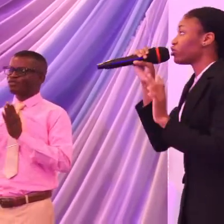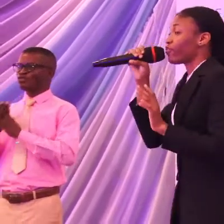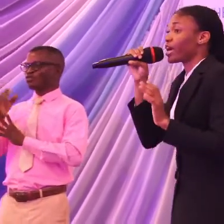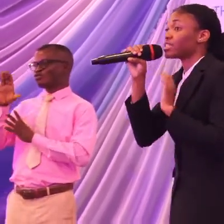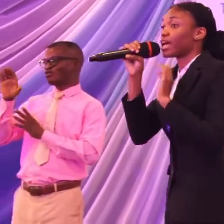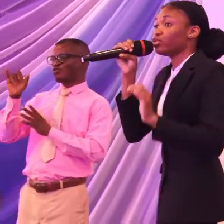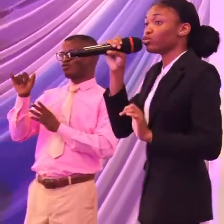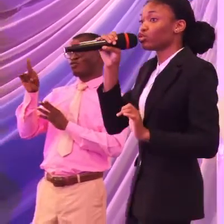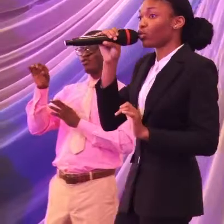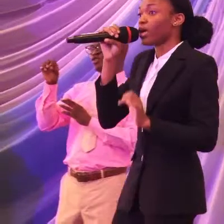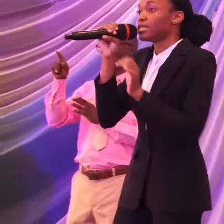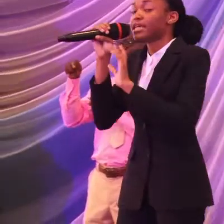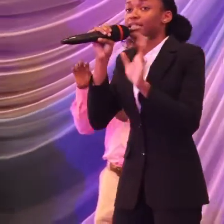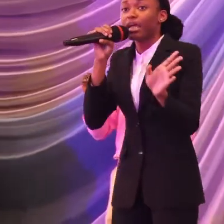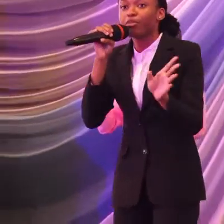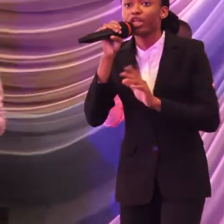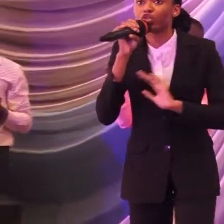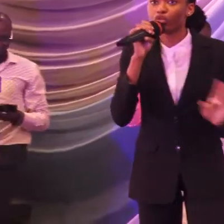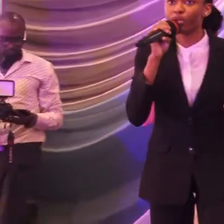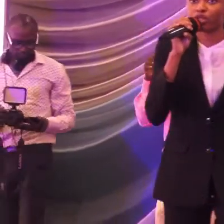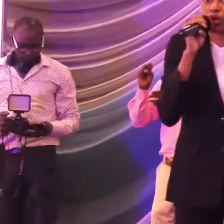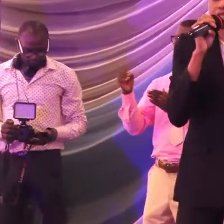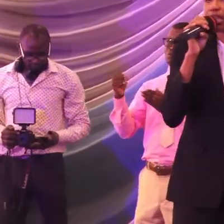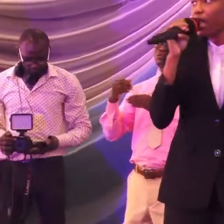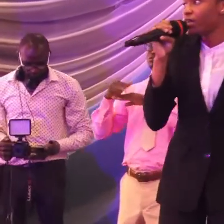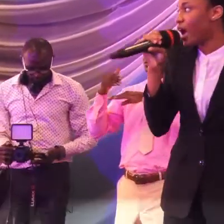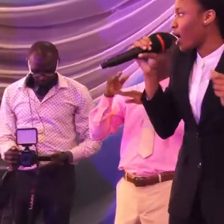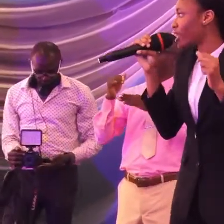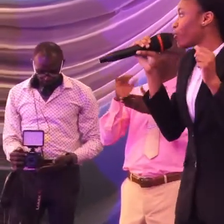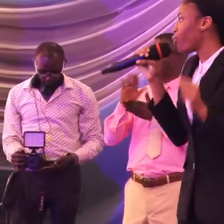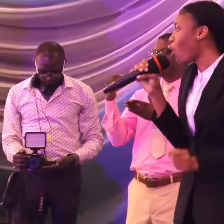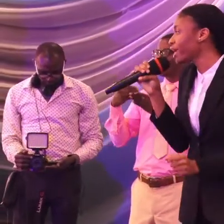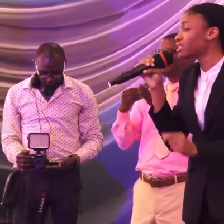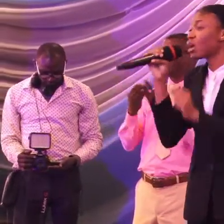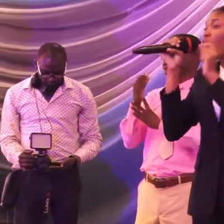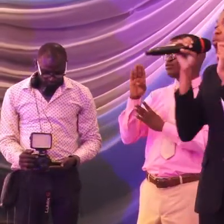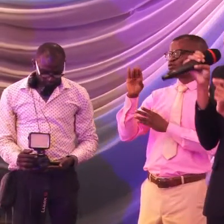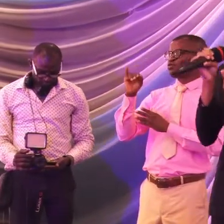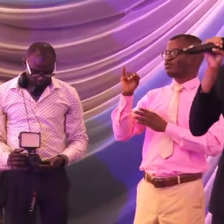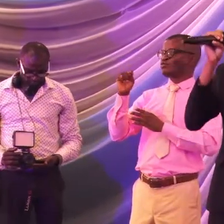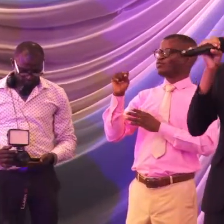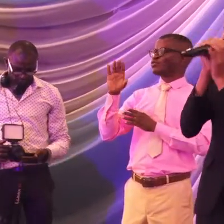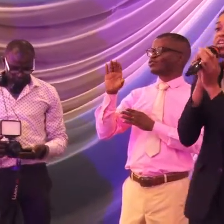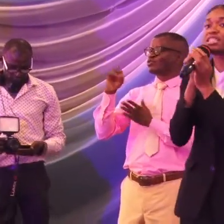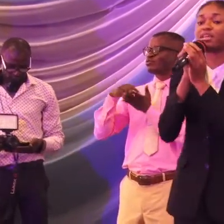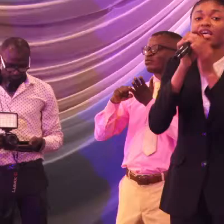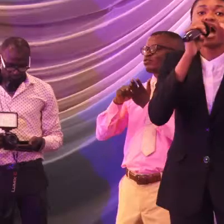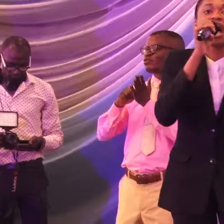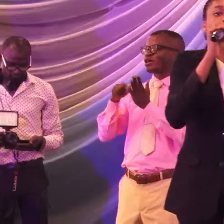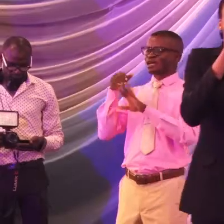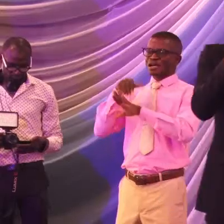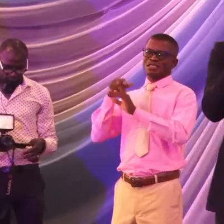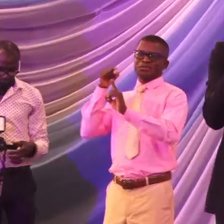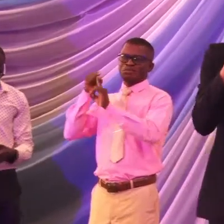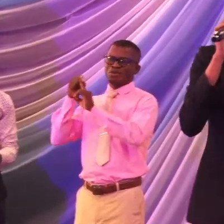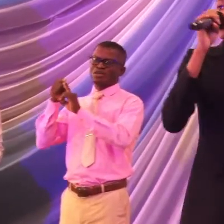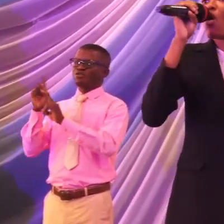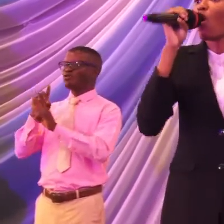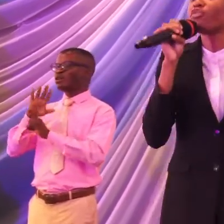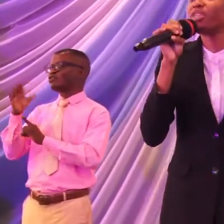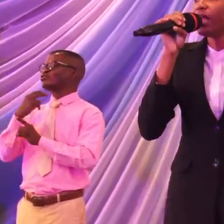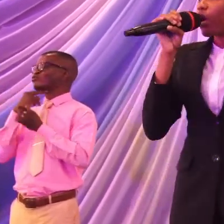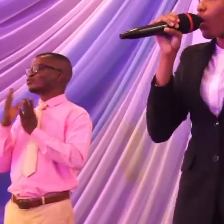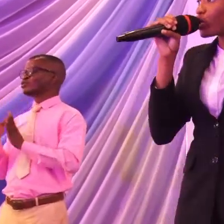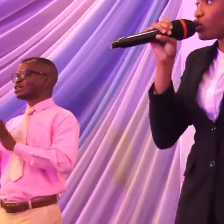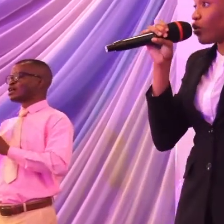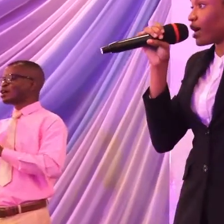these traffickers can do so, sending their monies through bitcoins. Now, at the point where these victims are in the hands